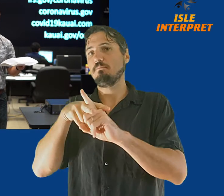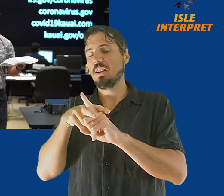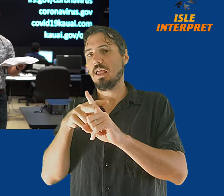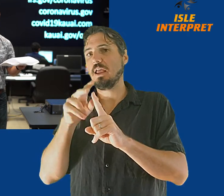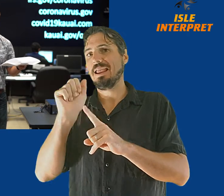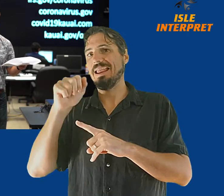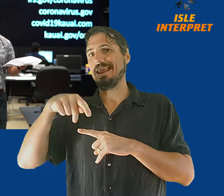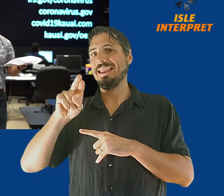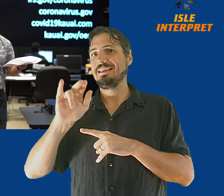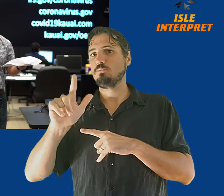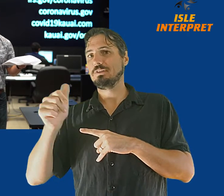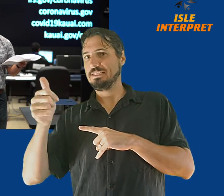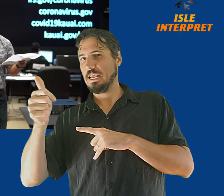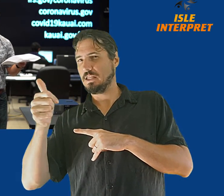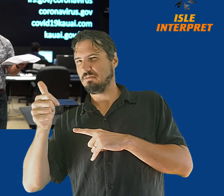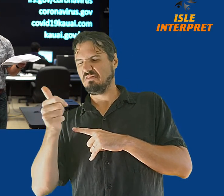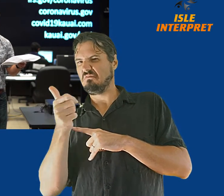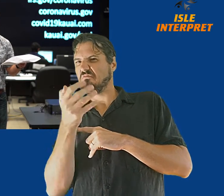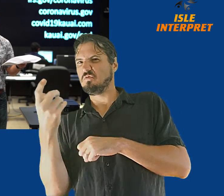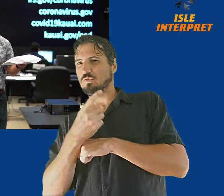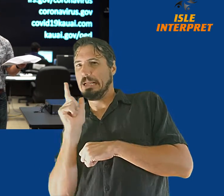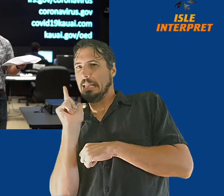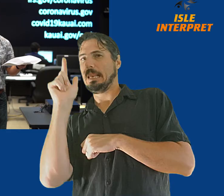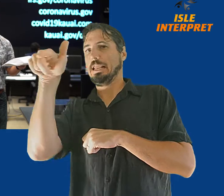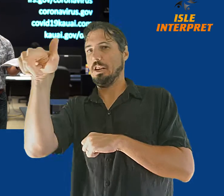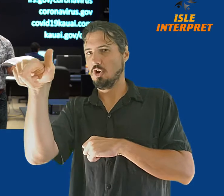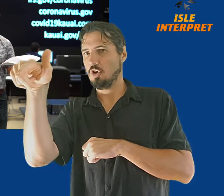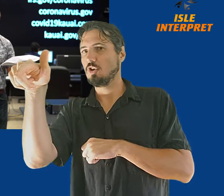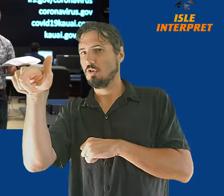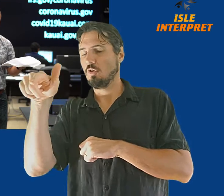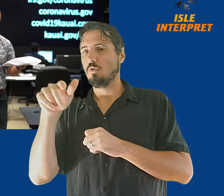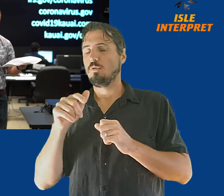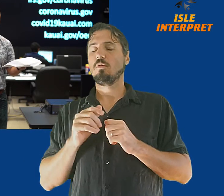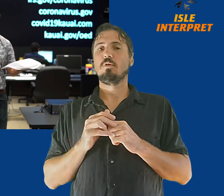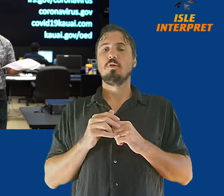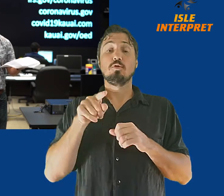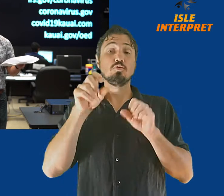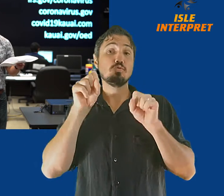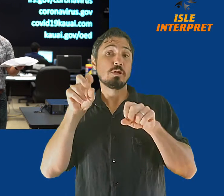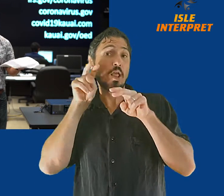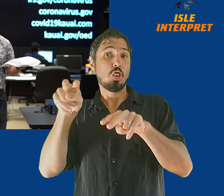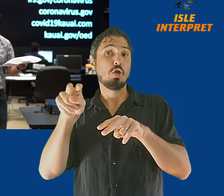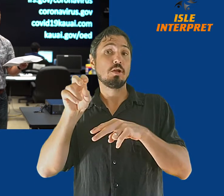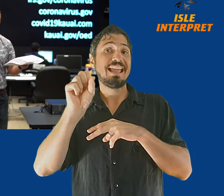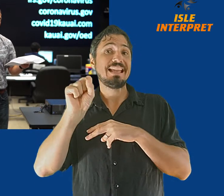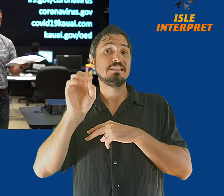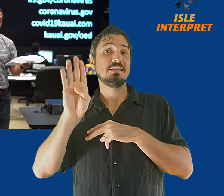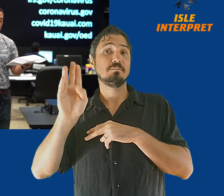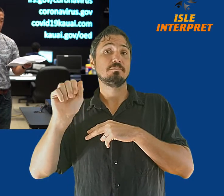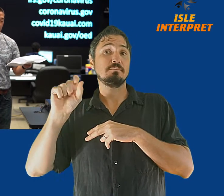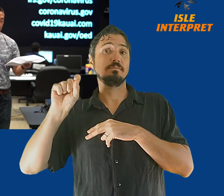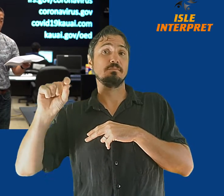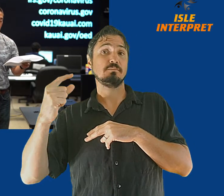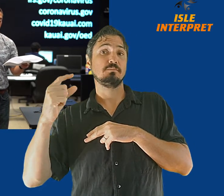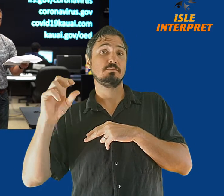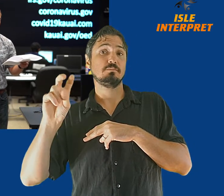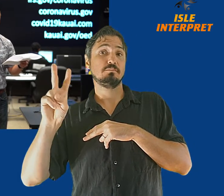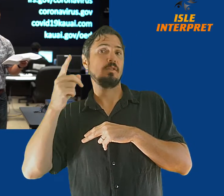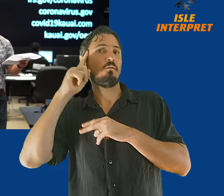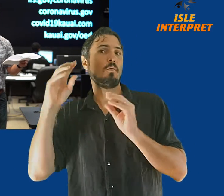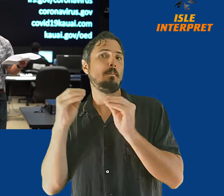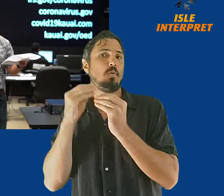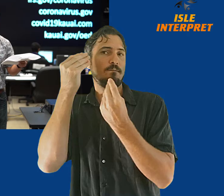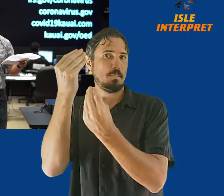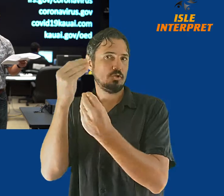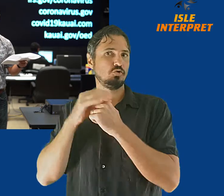wait. Again, visit sba.gov for more details. Also, we continue to work with the